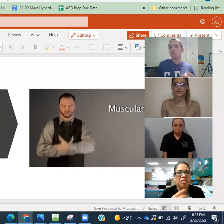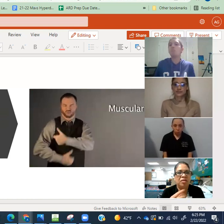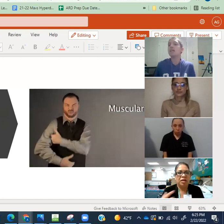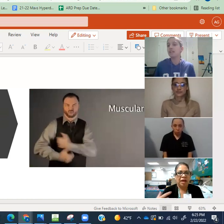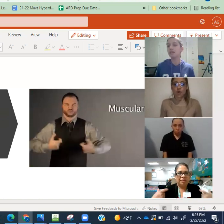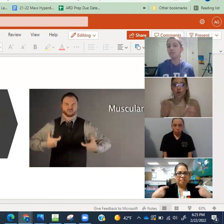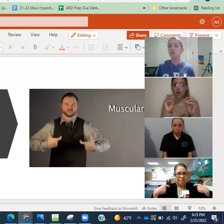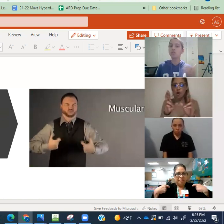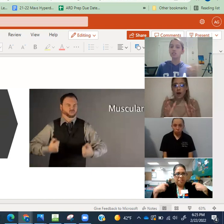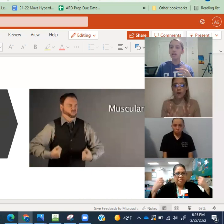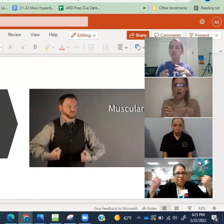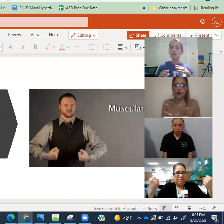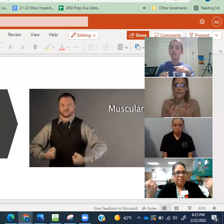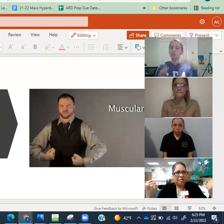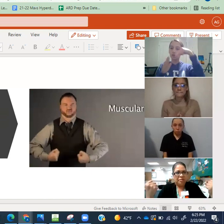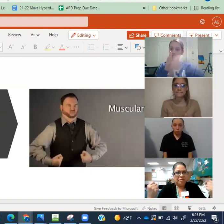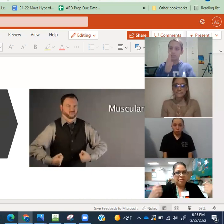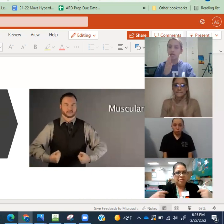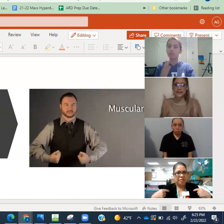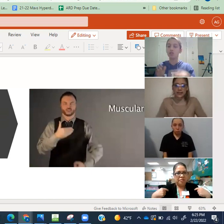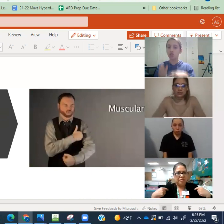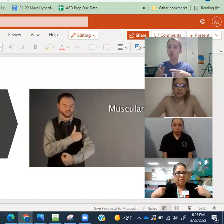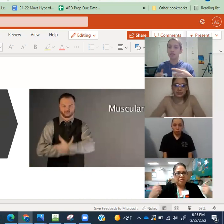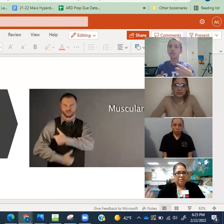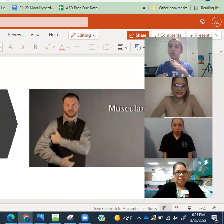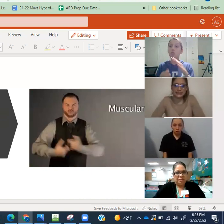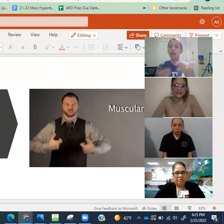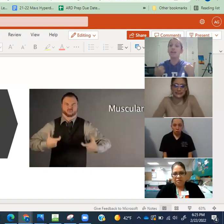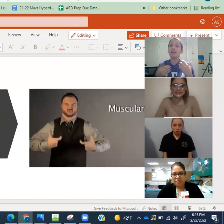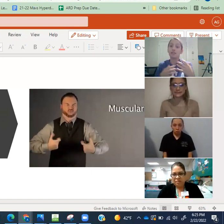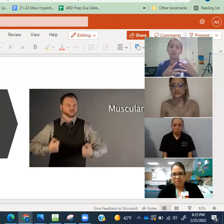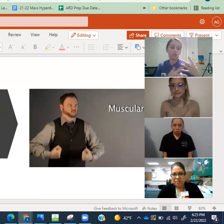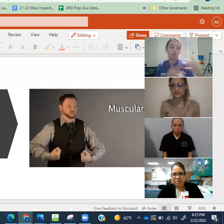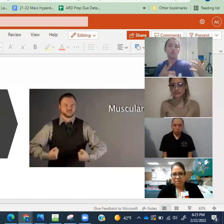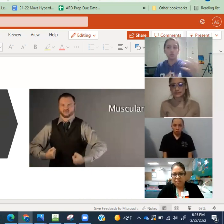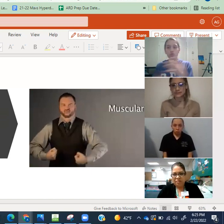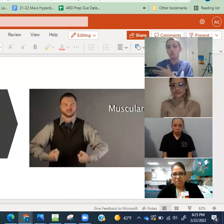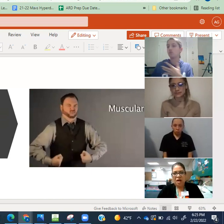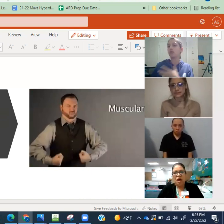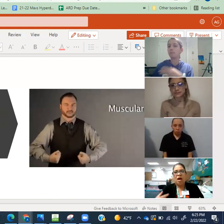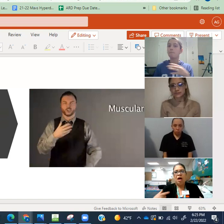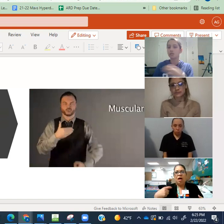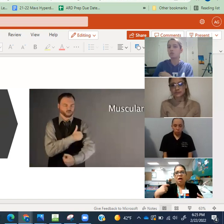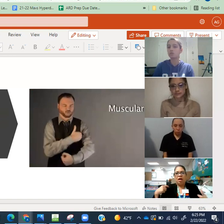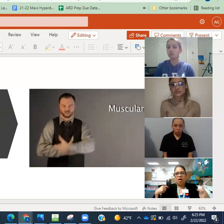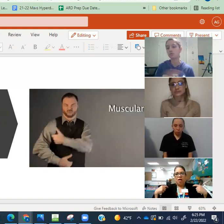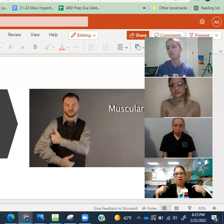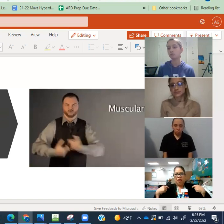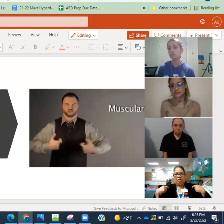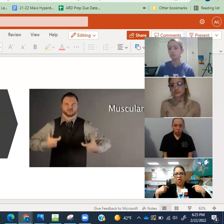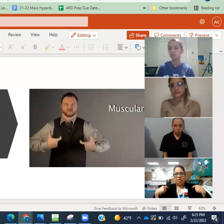just like so big. like- So this kind of like goes into depth and shows like someone has a like huge like